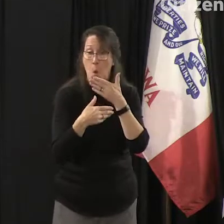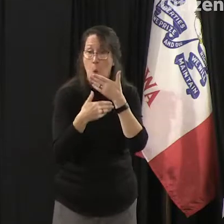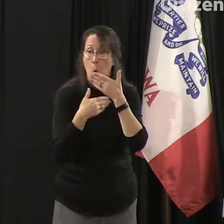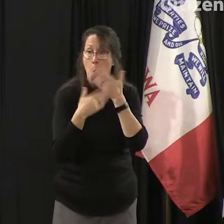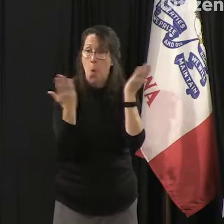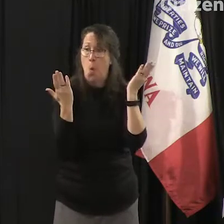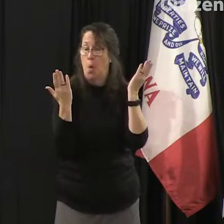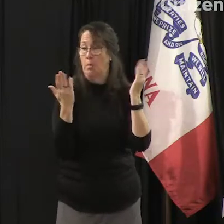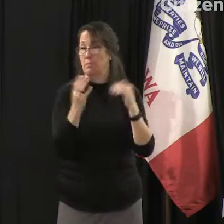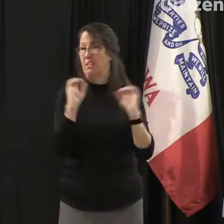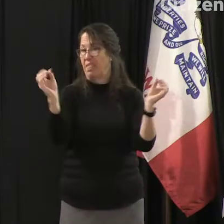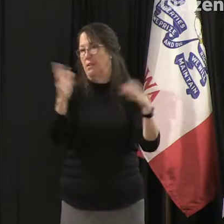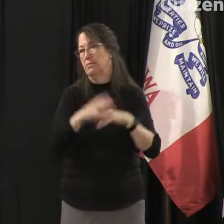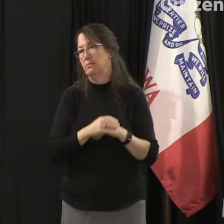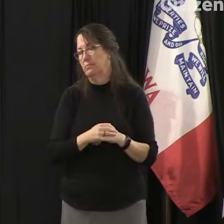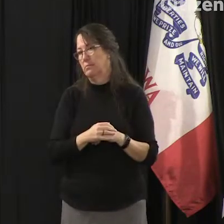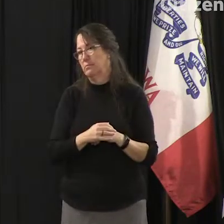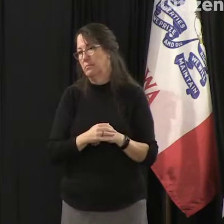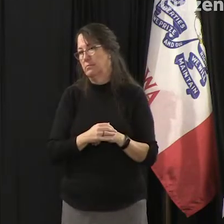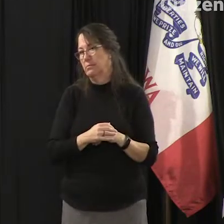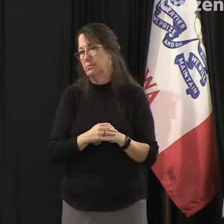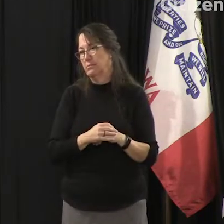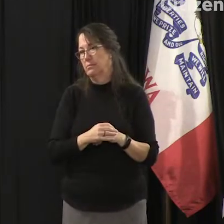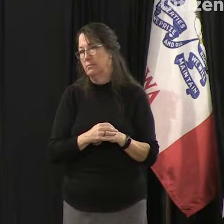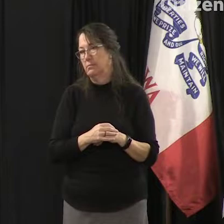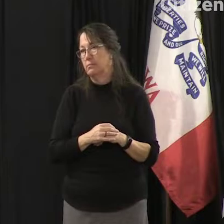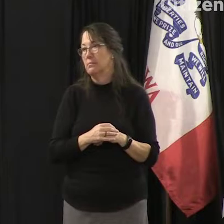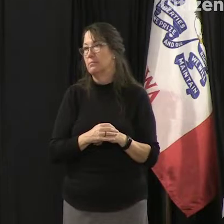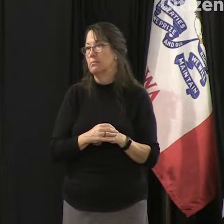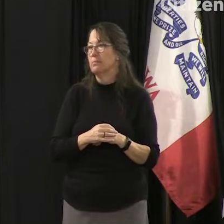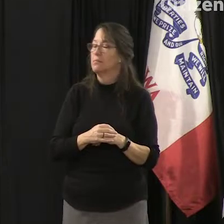Nothing there about making sure they're accessible.